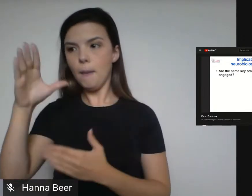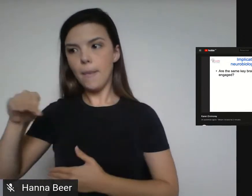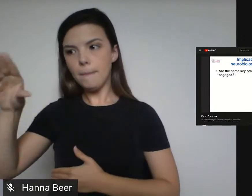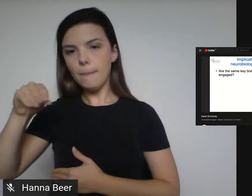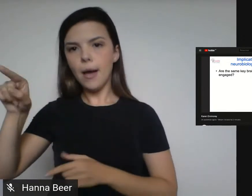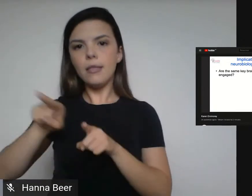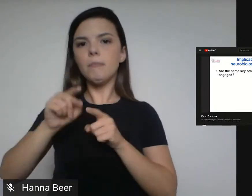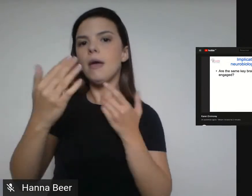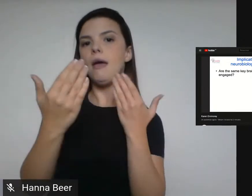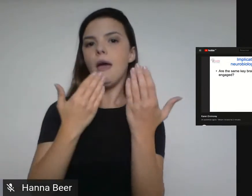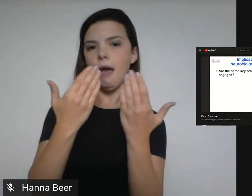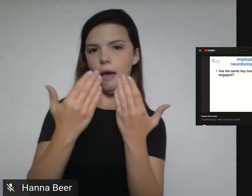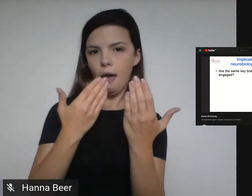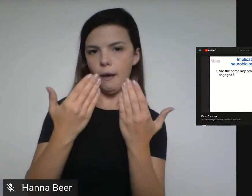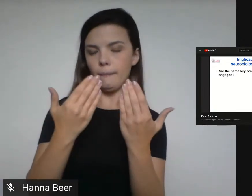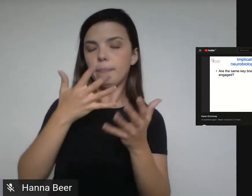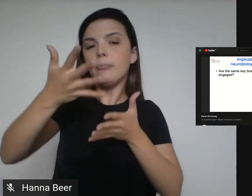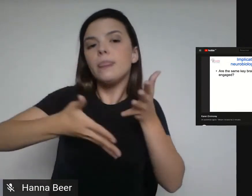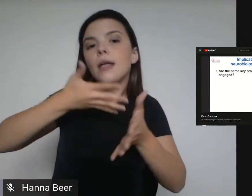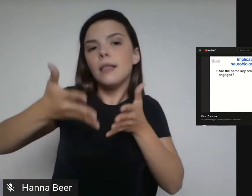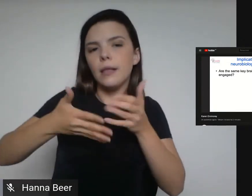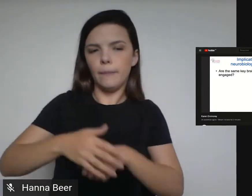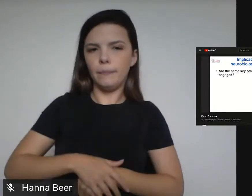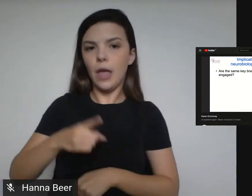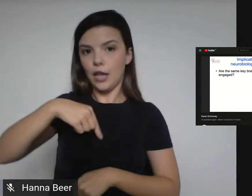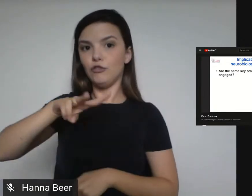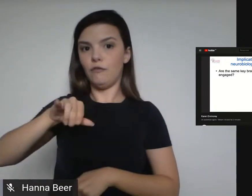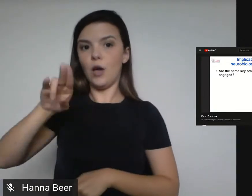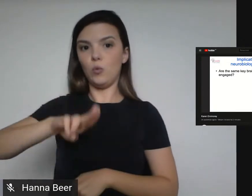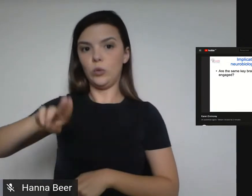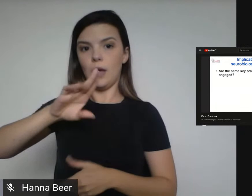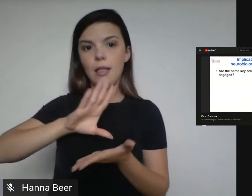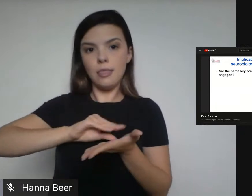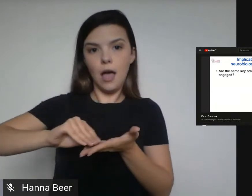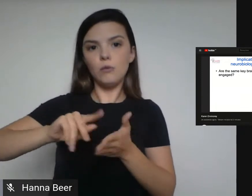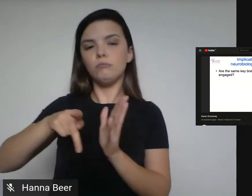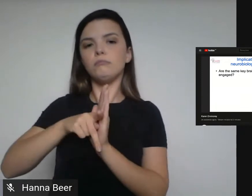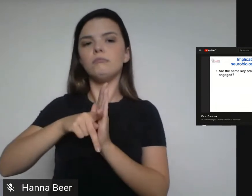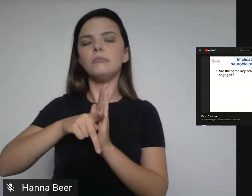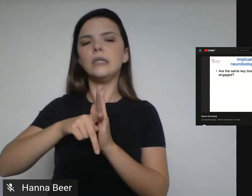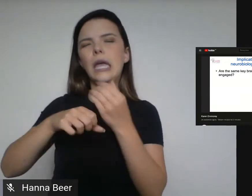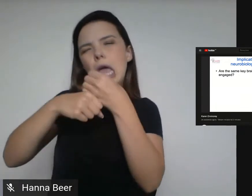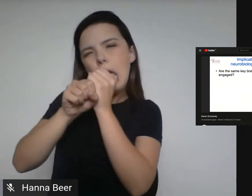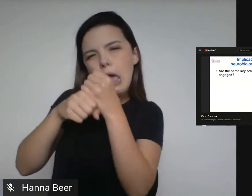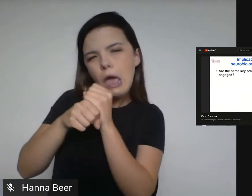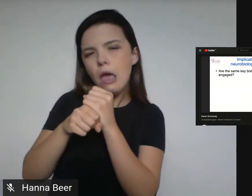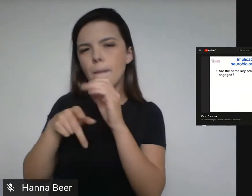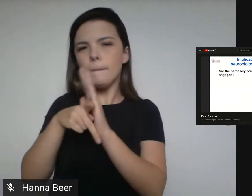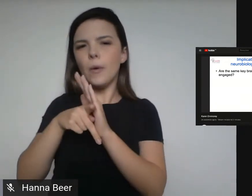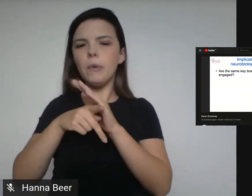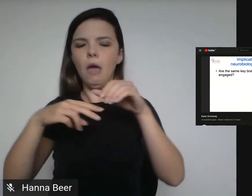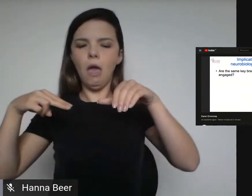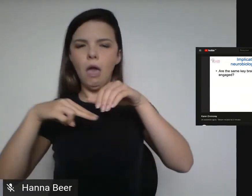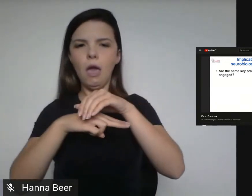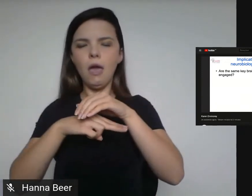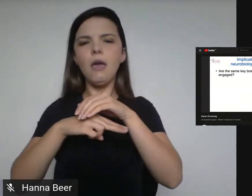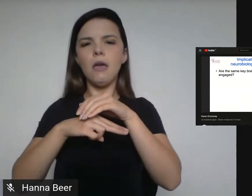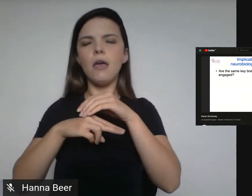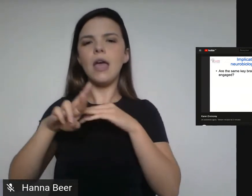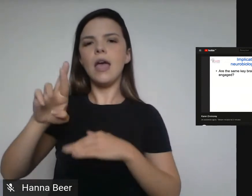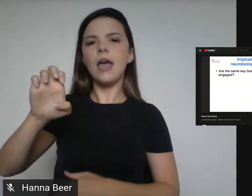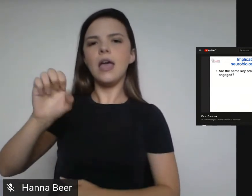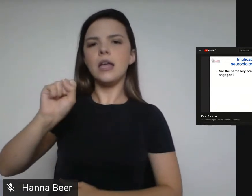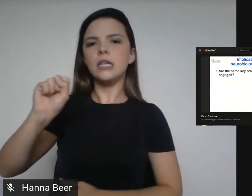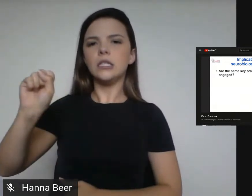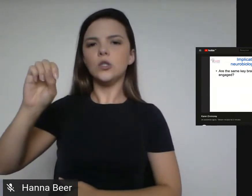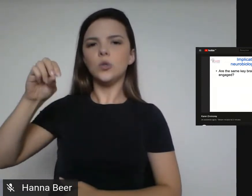and fMRI data. These are analyses that look at the overlap between speech and sign to look to see whether we see